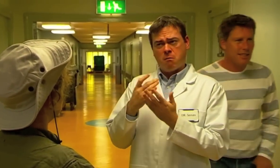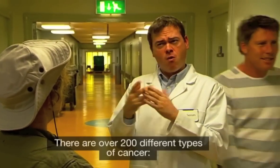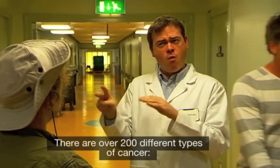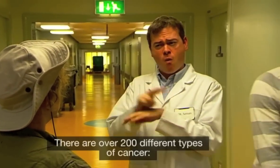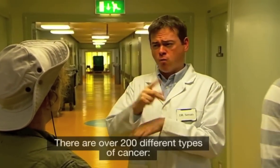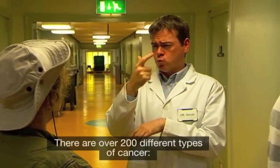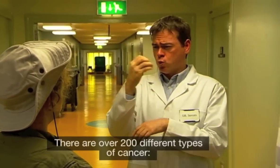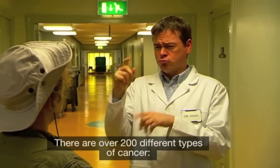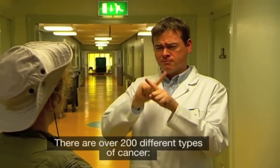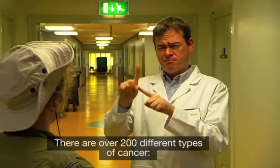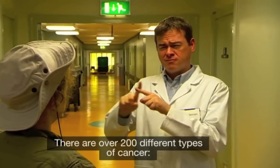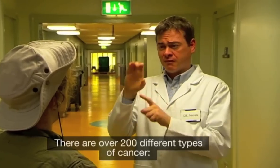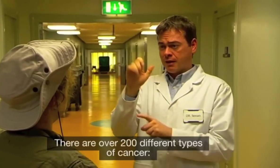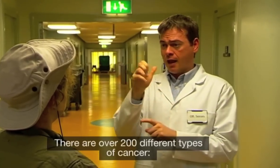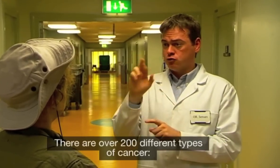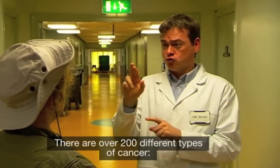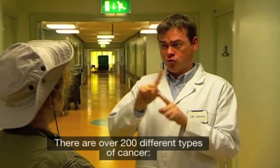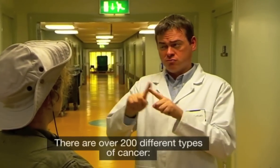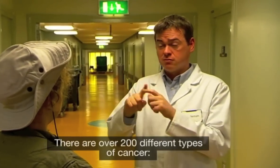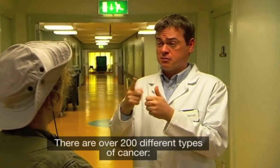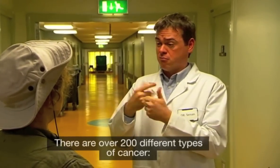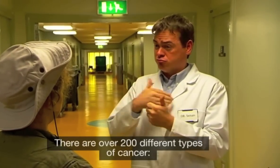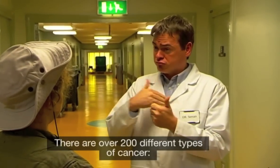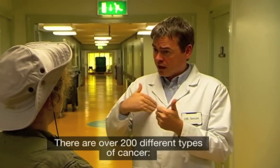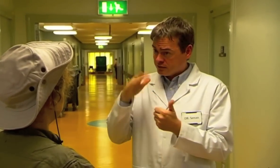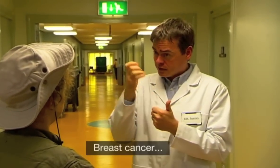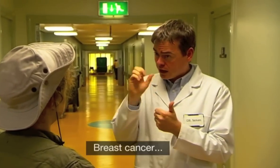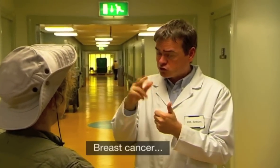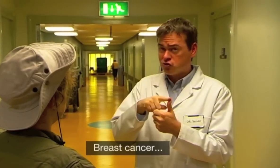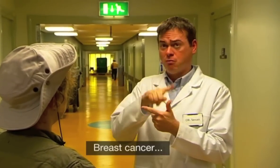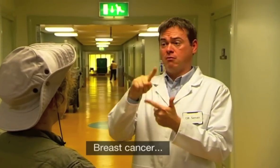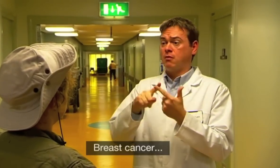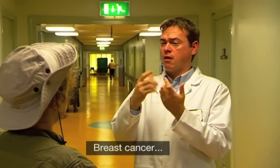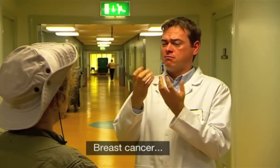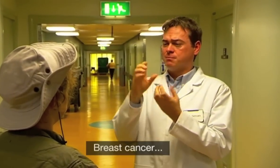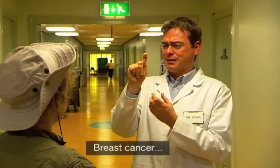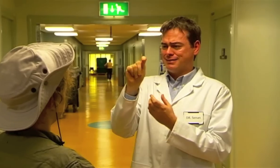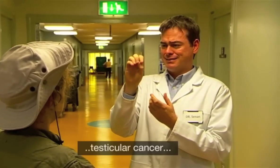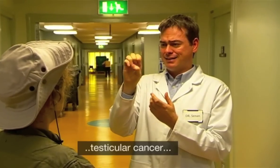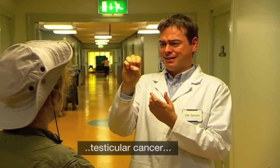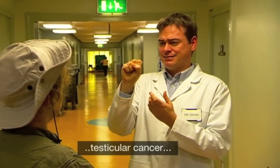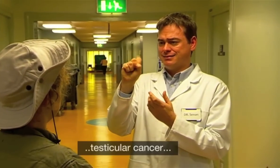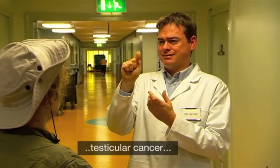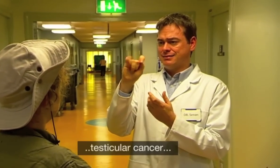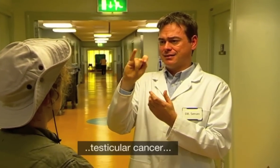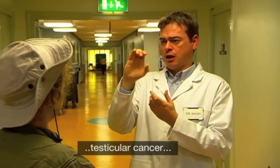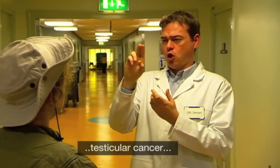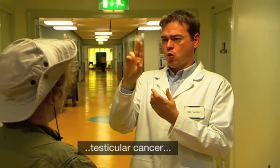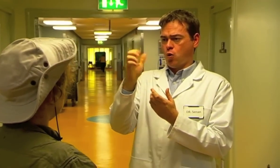There are over 200 different types of cancer. Breast cancer, testicular cancer,